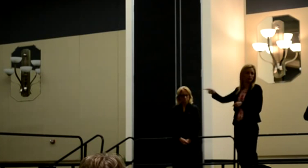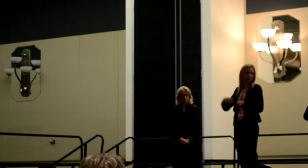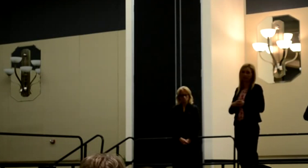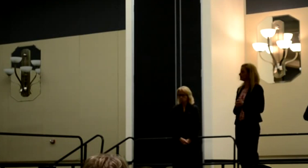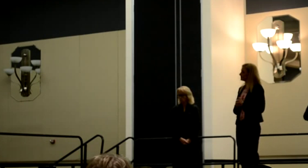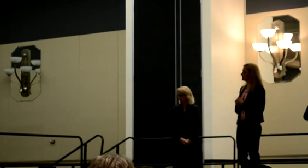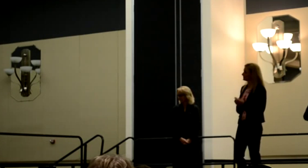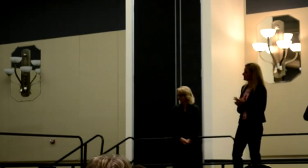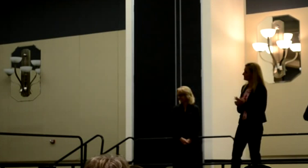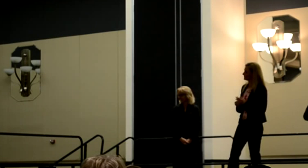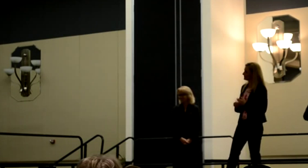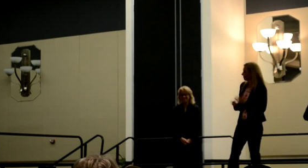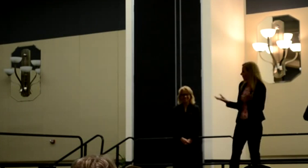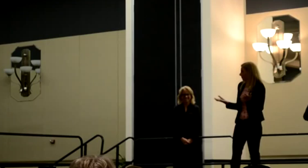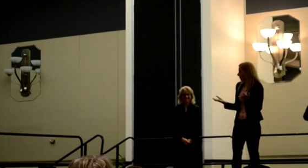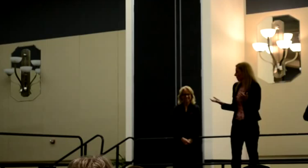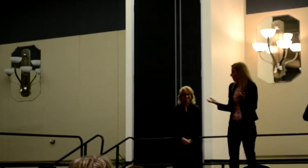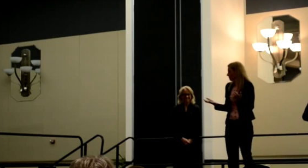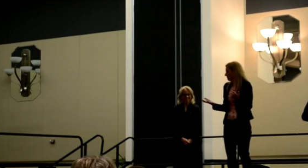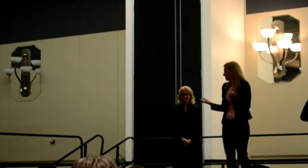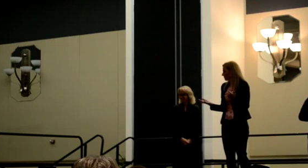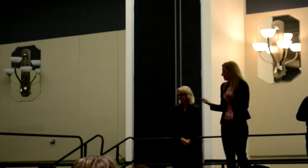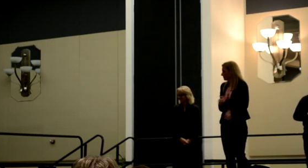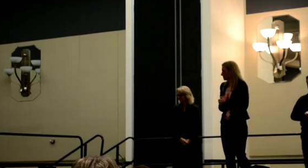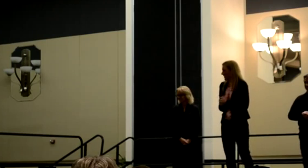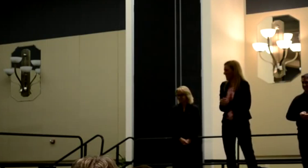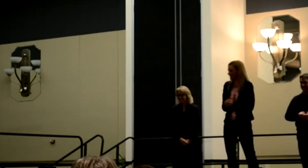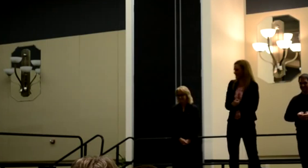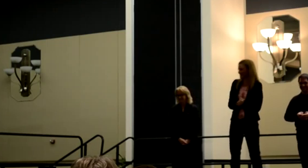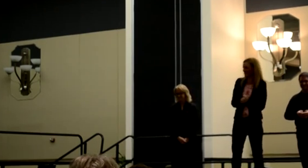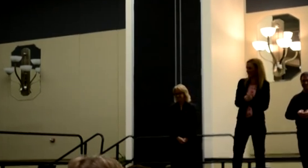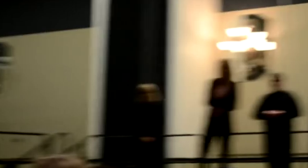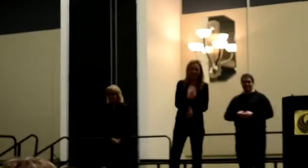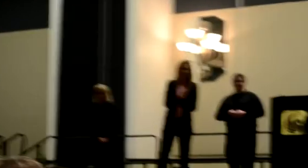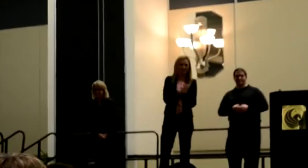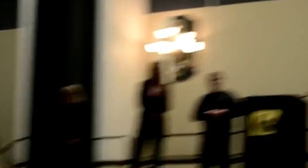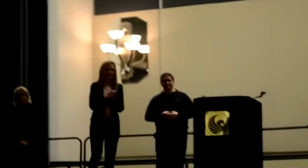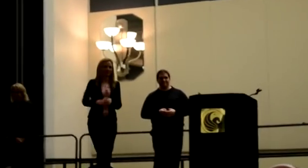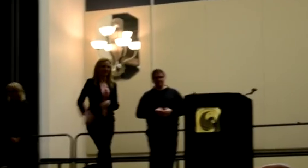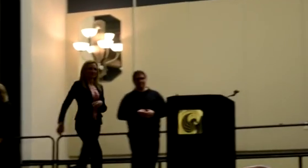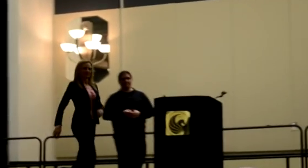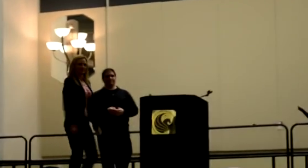my studio boss. Who knows? Thank you.